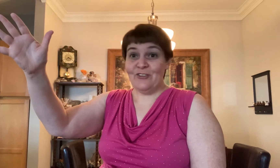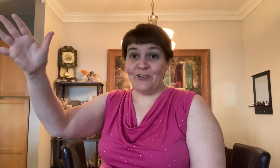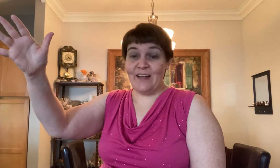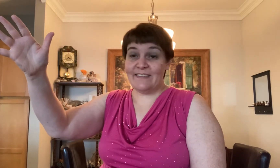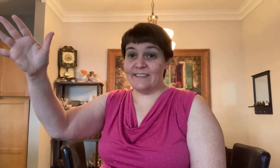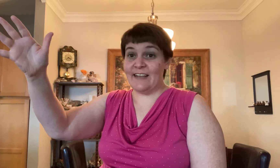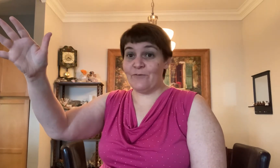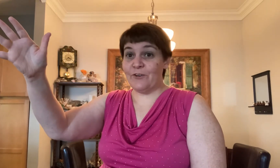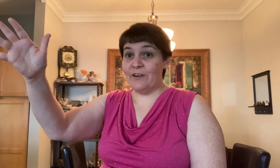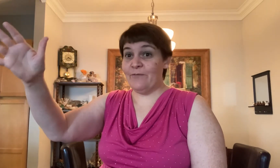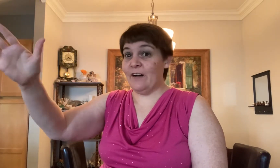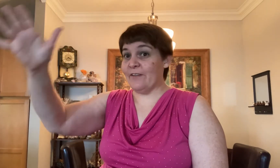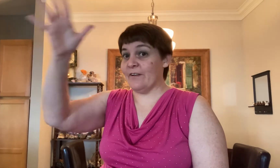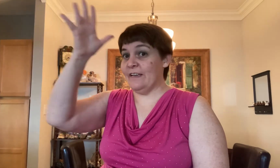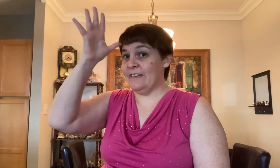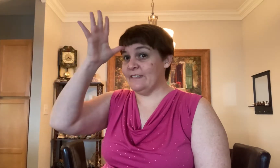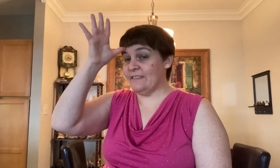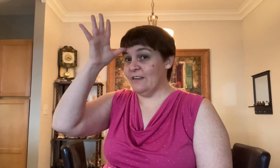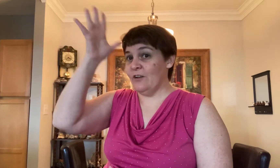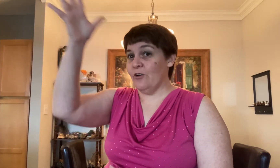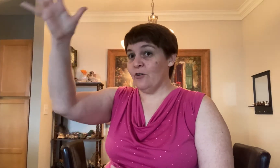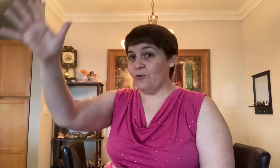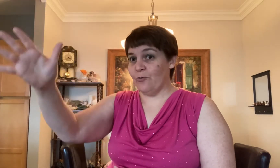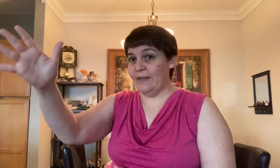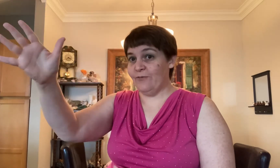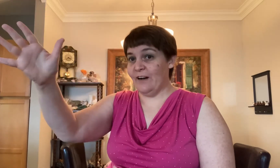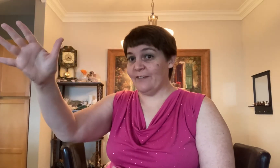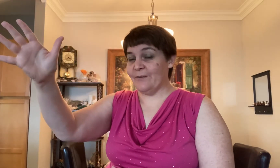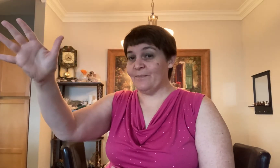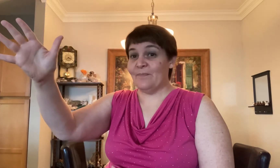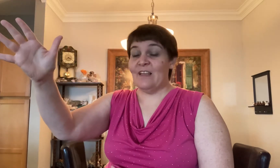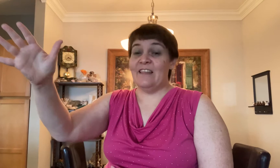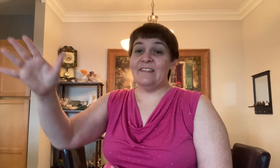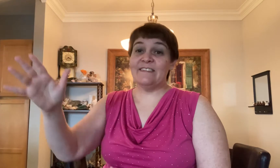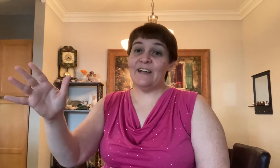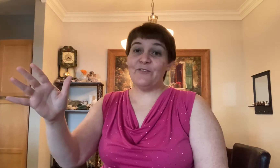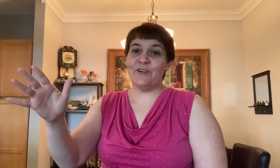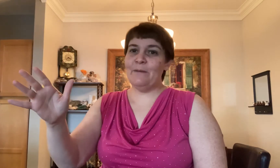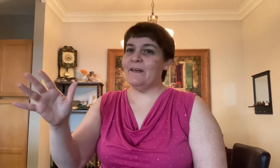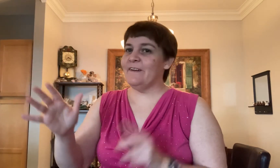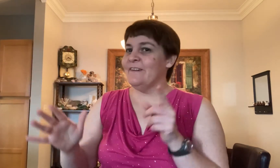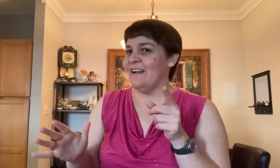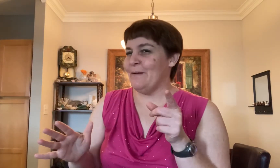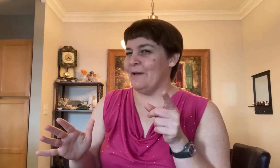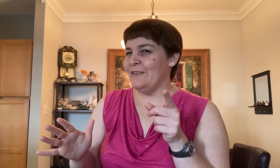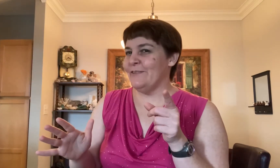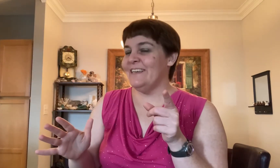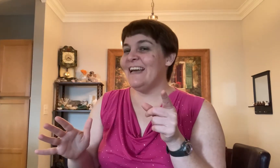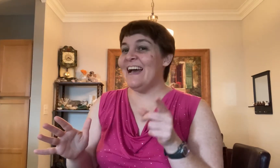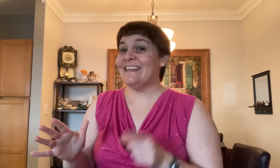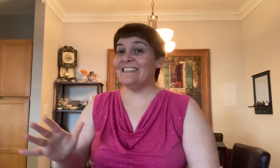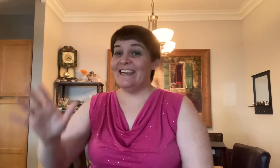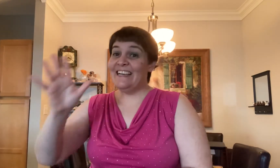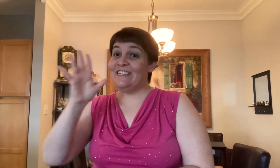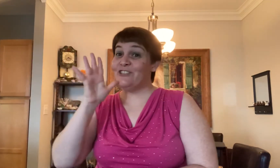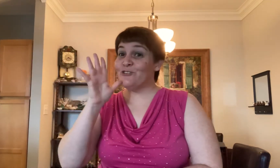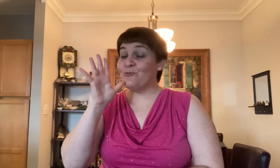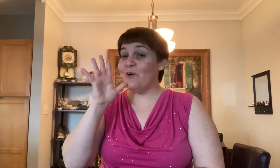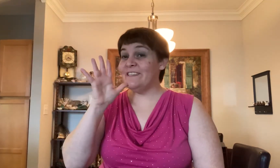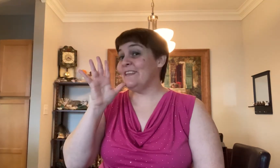that's the sign for grandfather. It's grandfather. The sign for grandmother, I bet you can guess, it's just one step